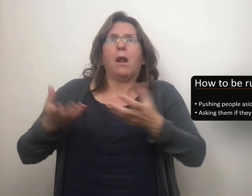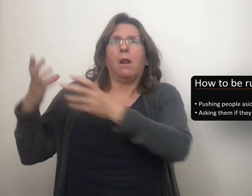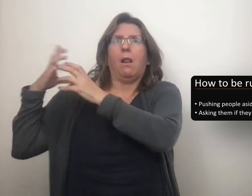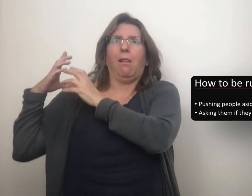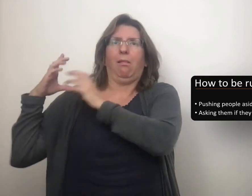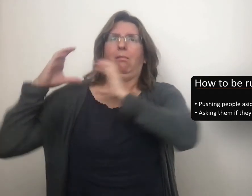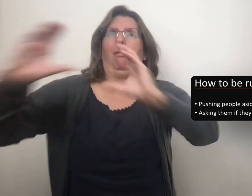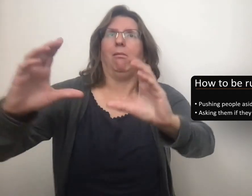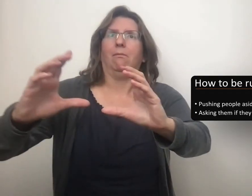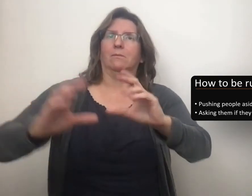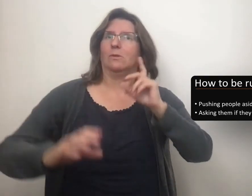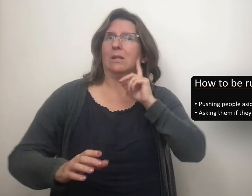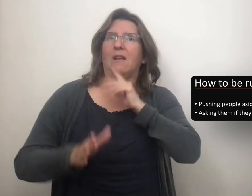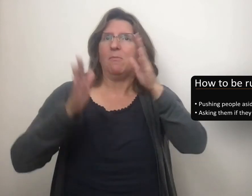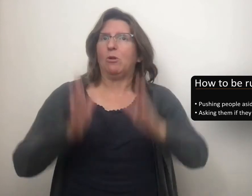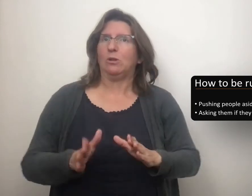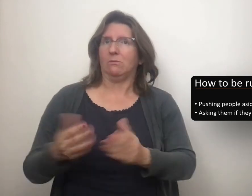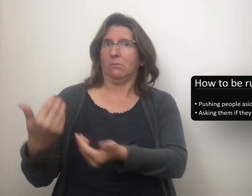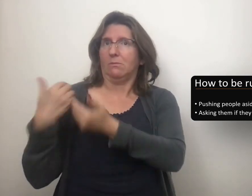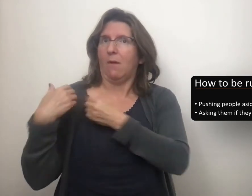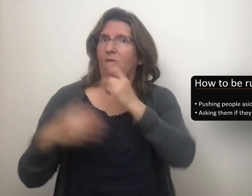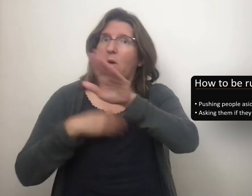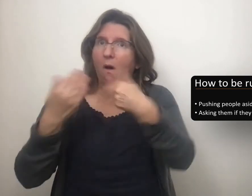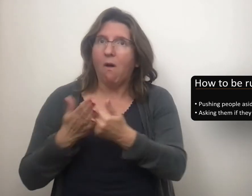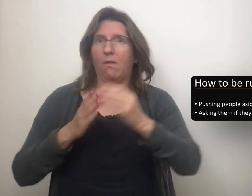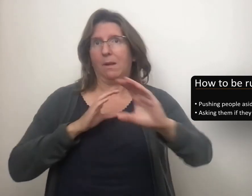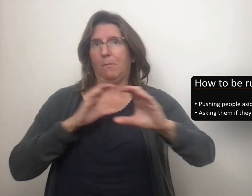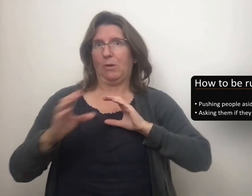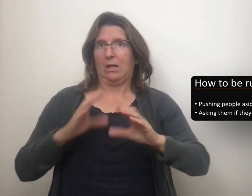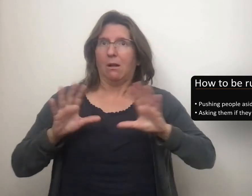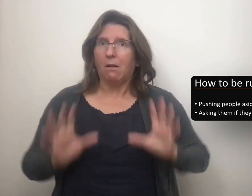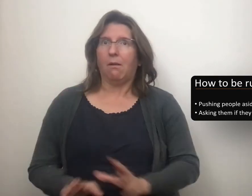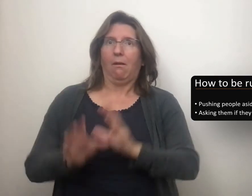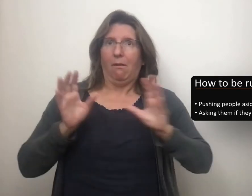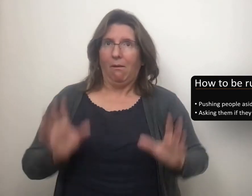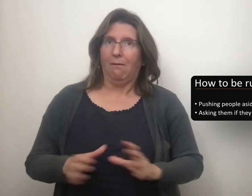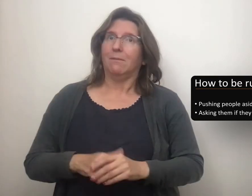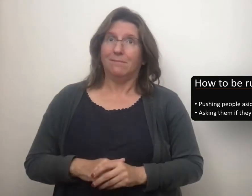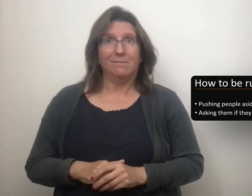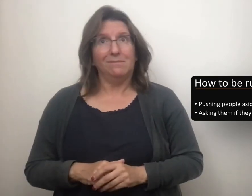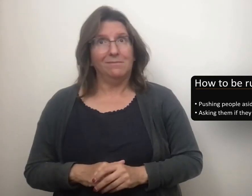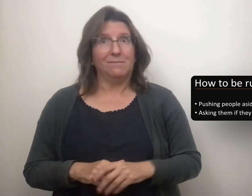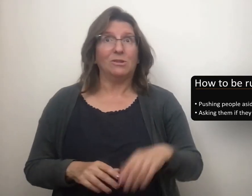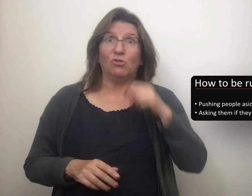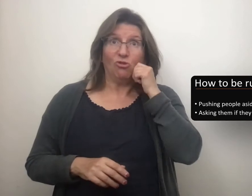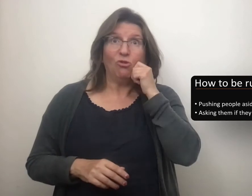fair. Communication requires both parties to take responsibility. It's a common enough question, but